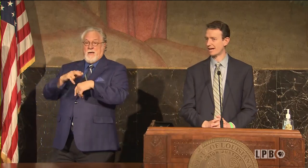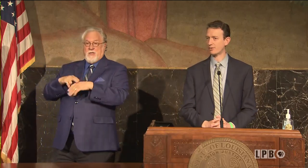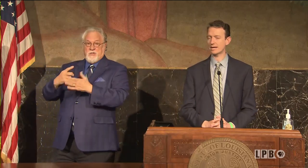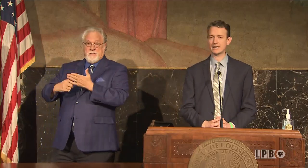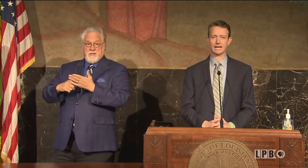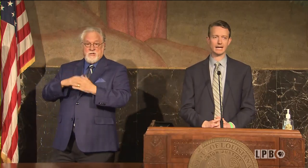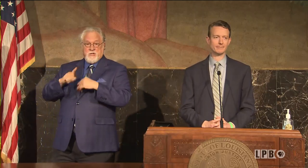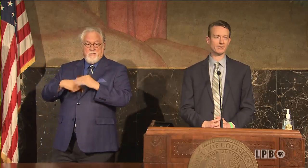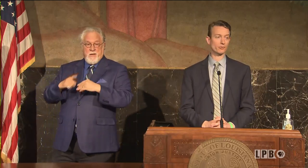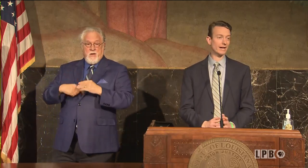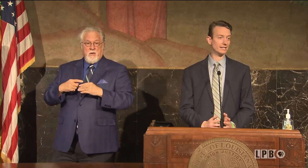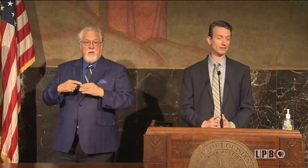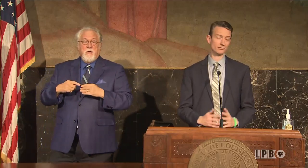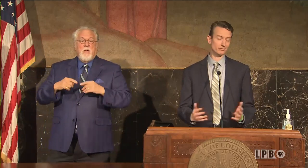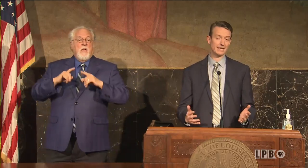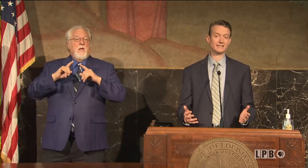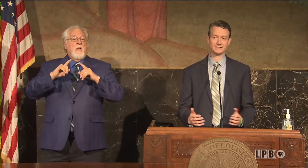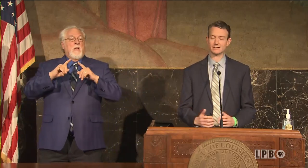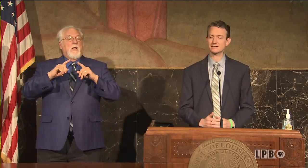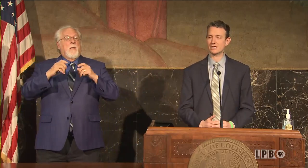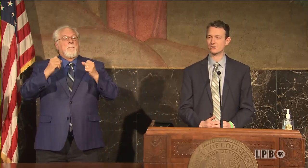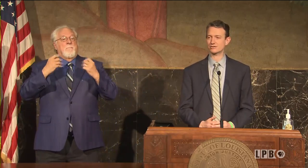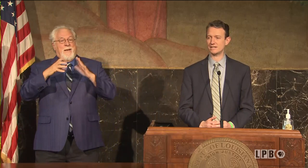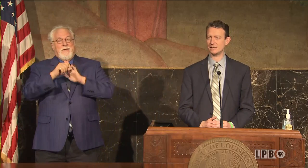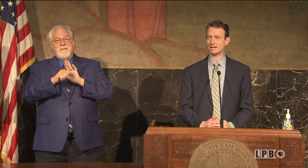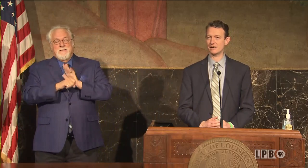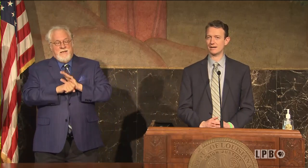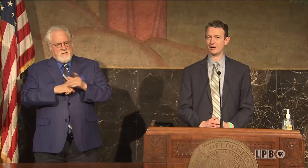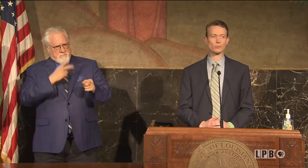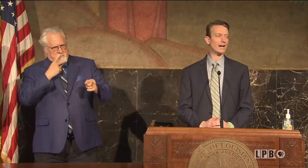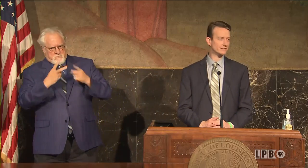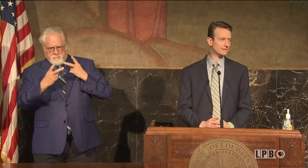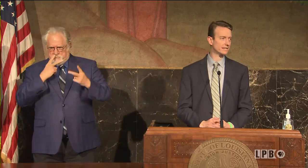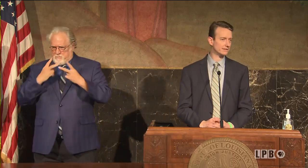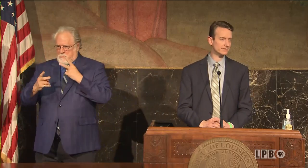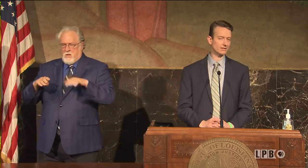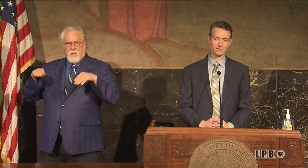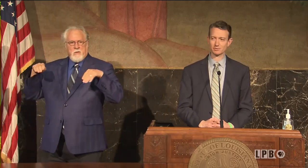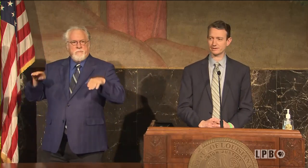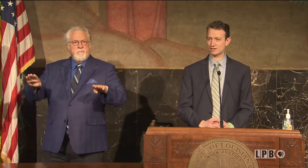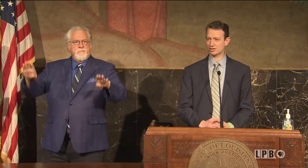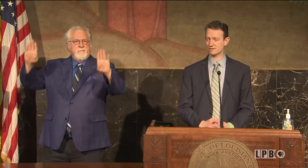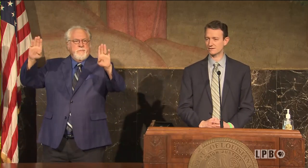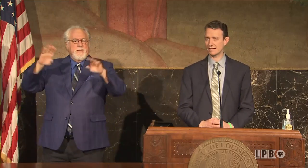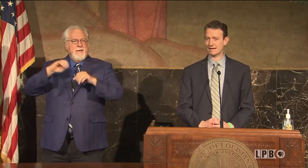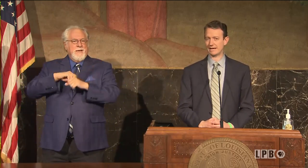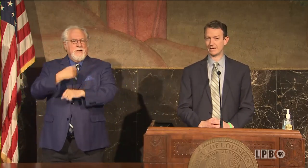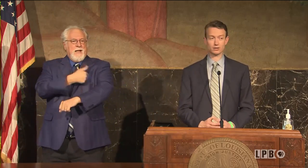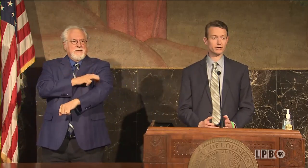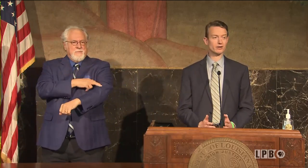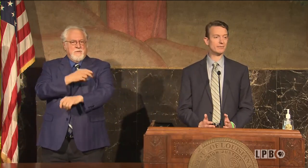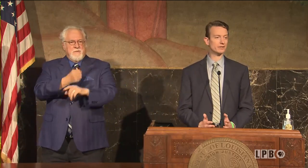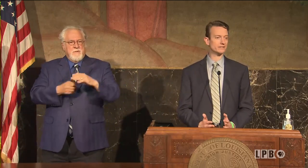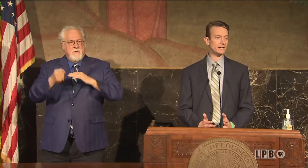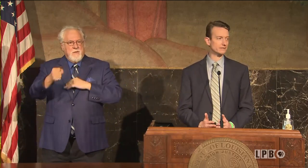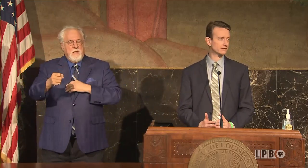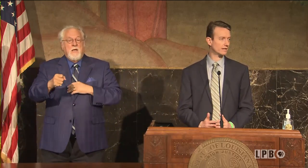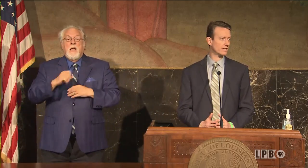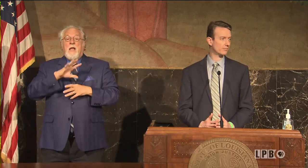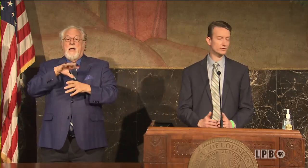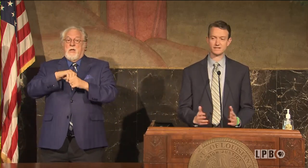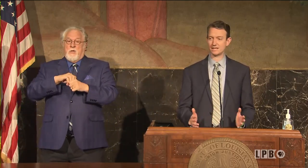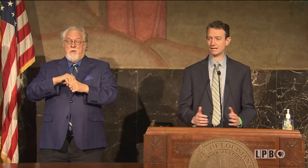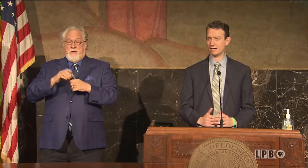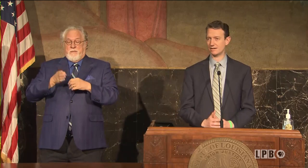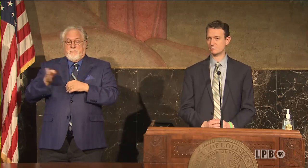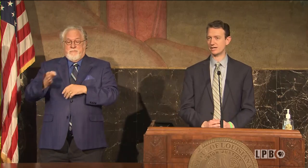discussion about a variety, many states that are seeing rises in cases and hospitalizations, including our neighboring states.